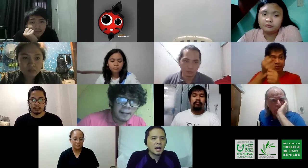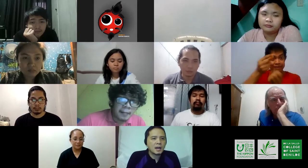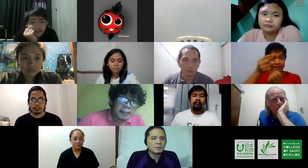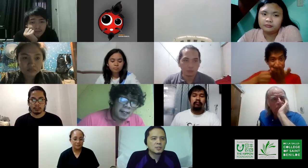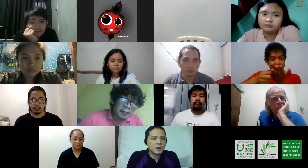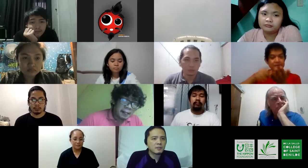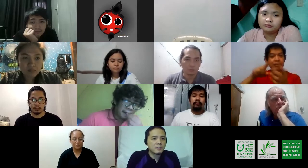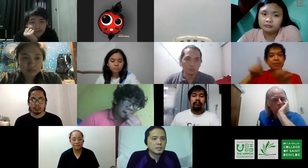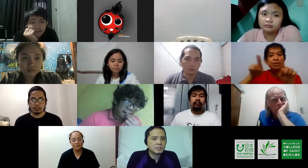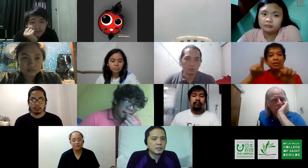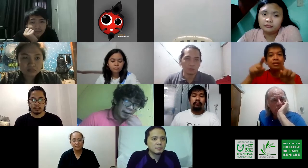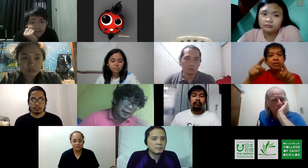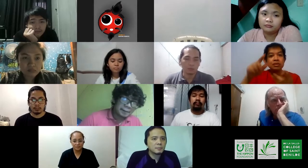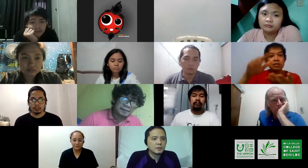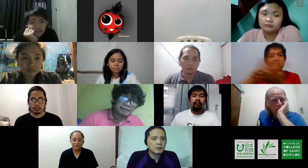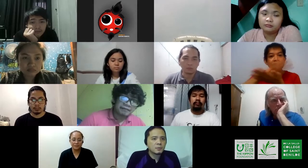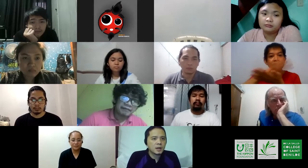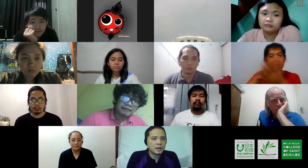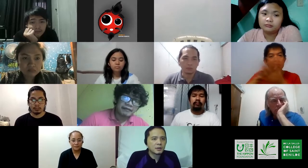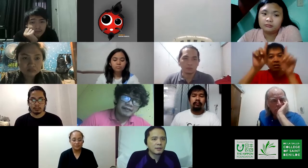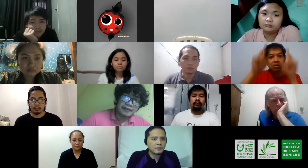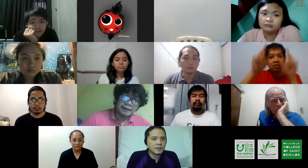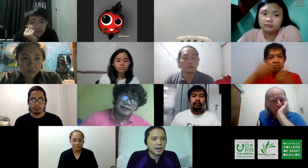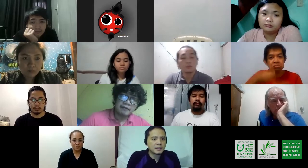was part of the midterm. We got a grade for that.